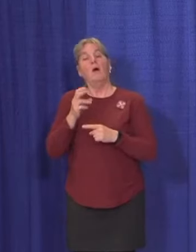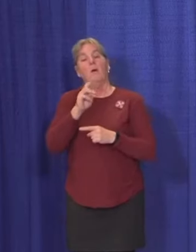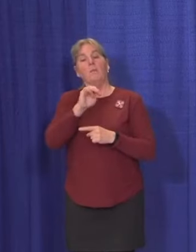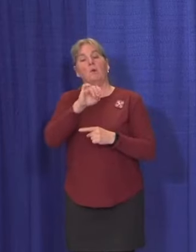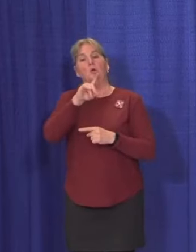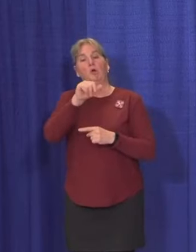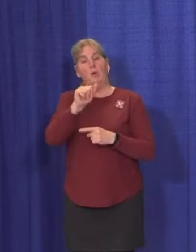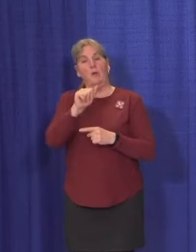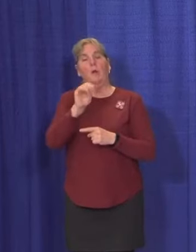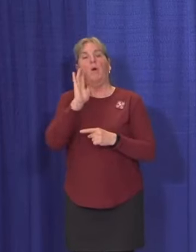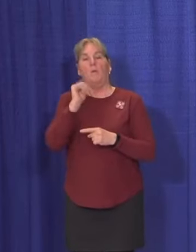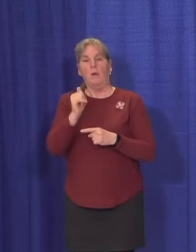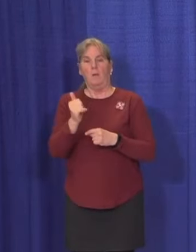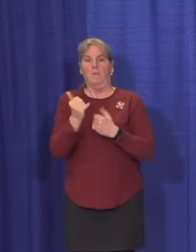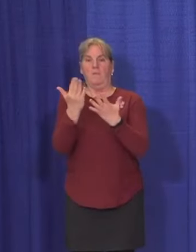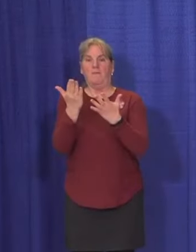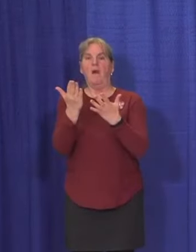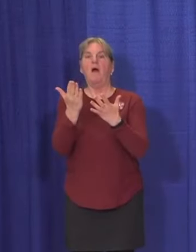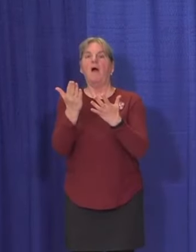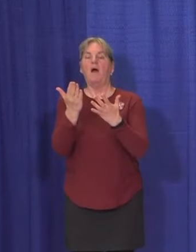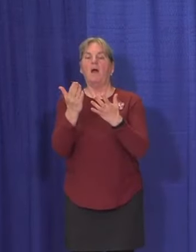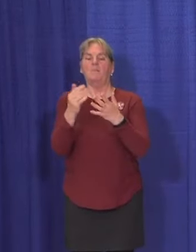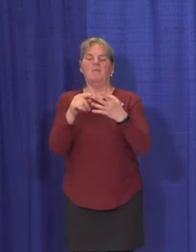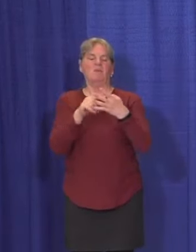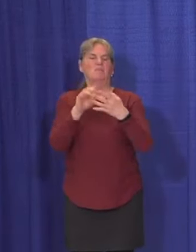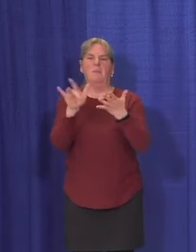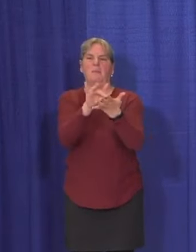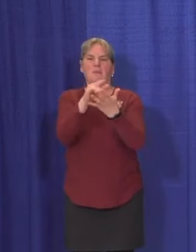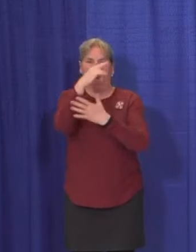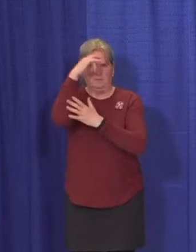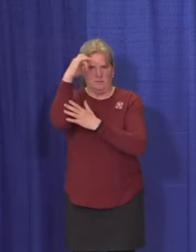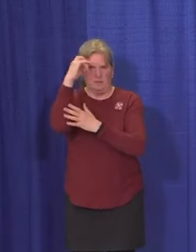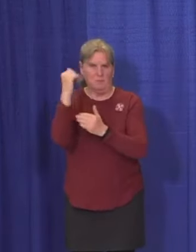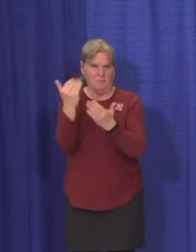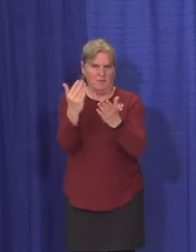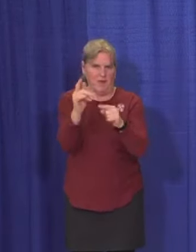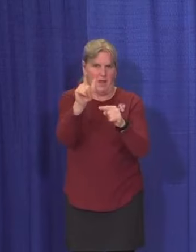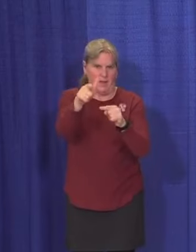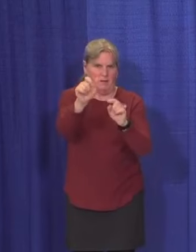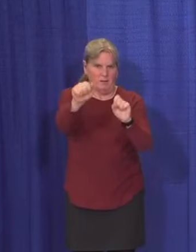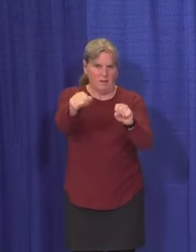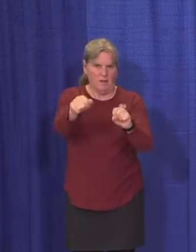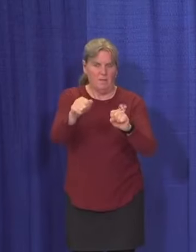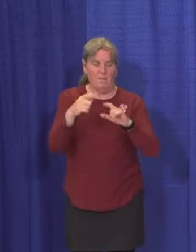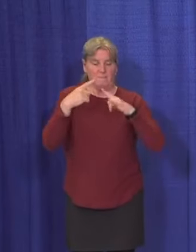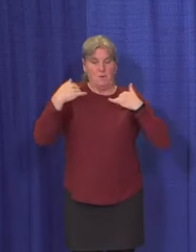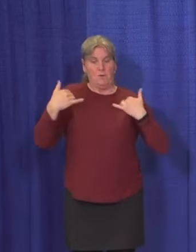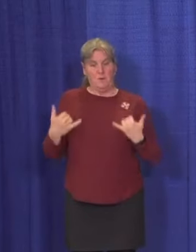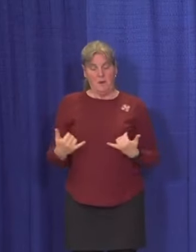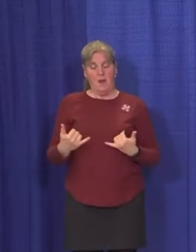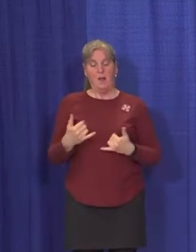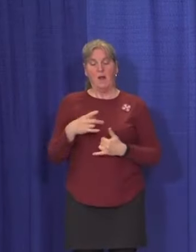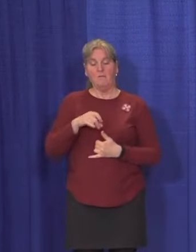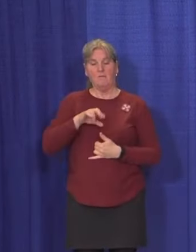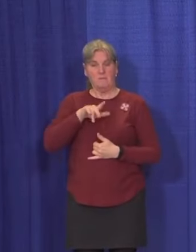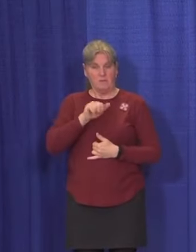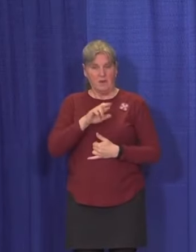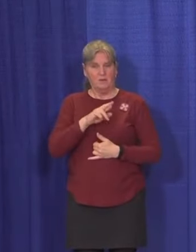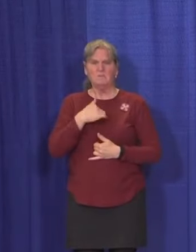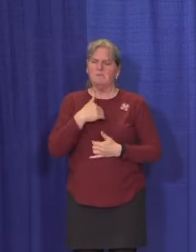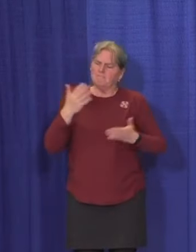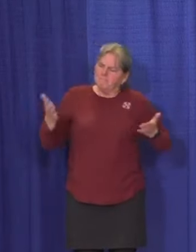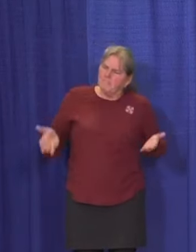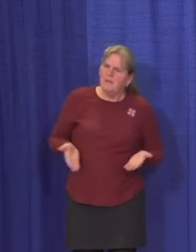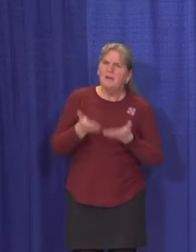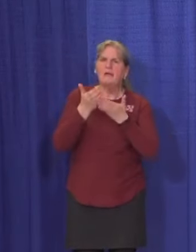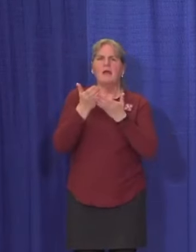available for the same age group later on this summer. But I do encourage all parents of